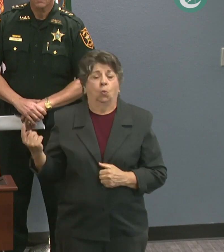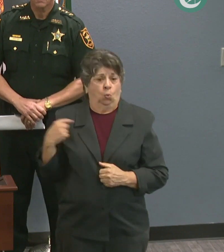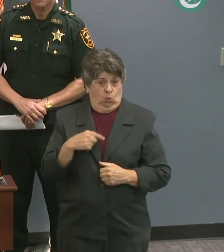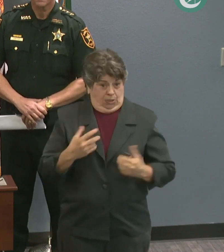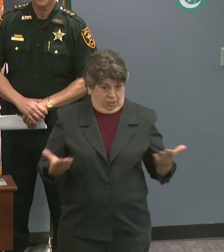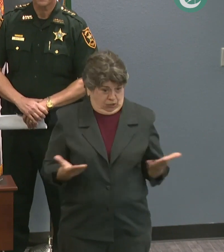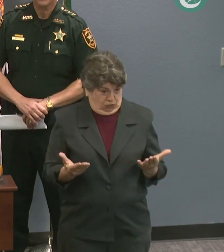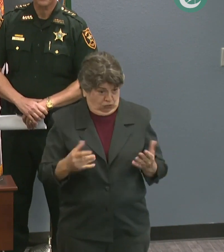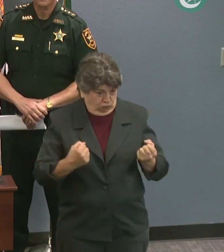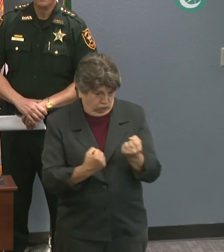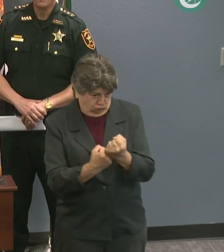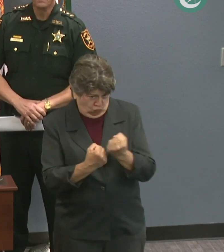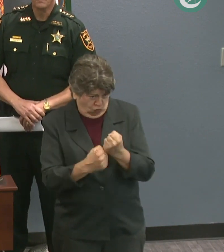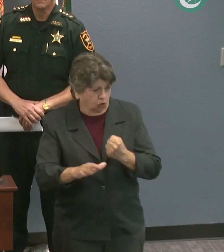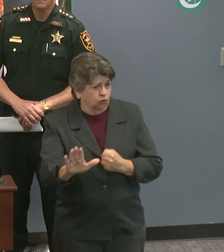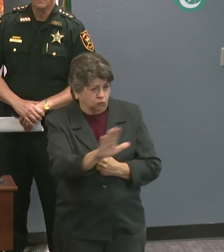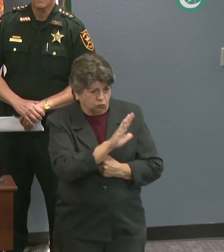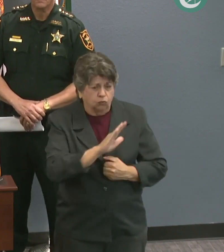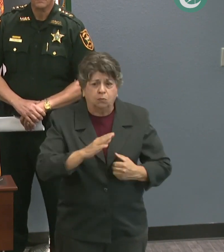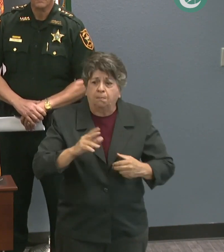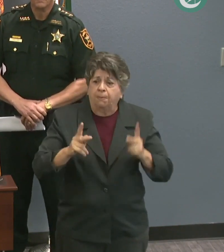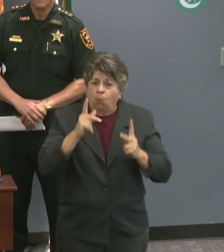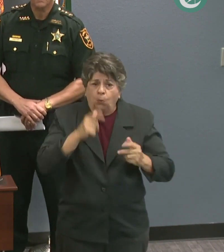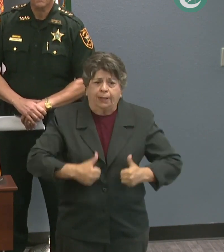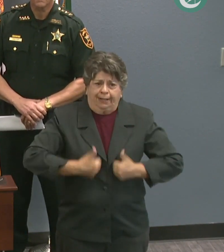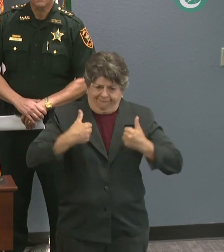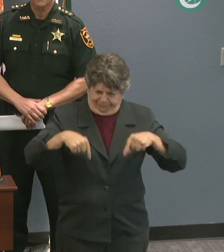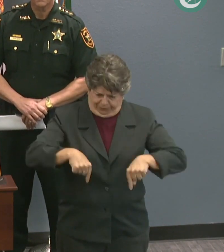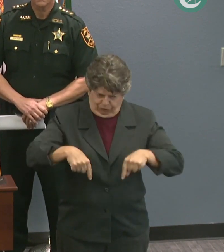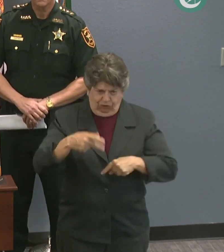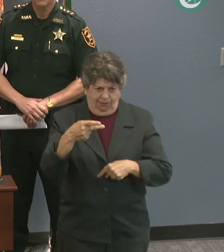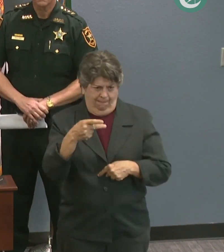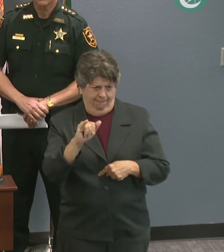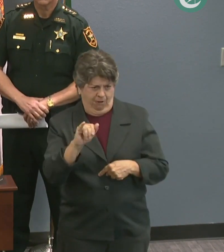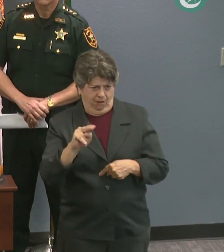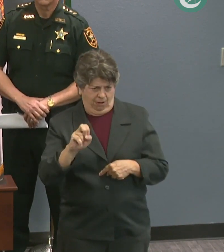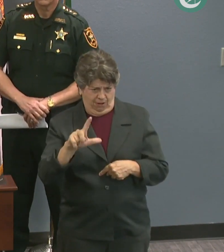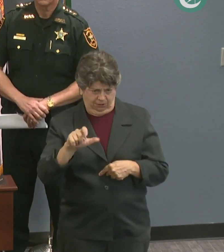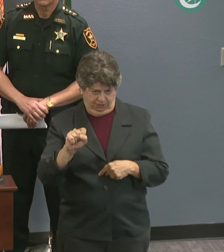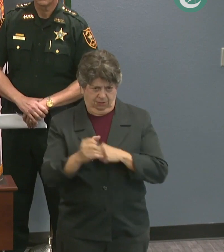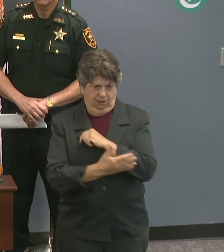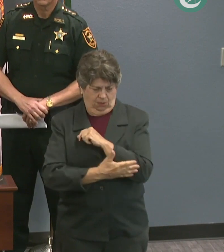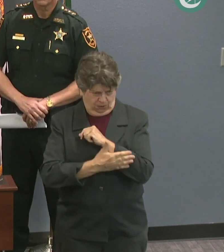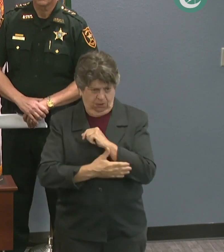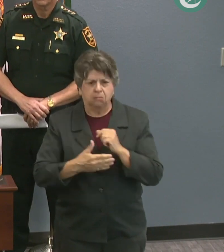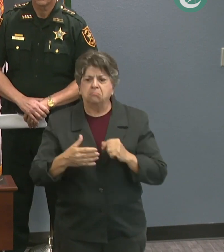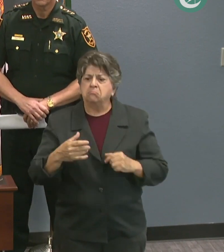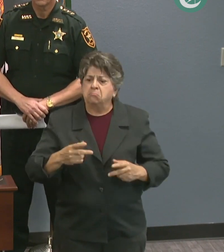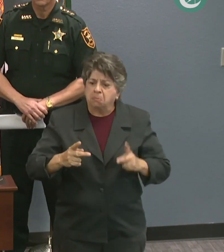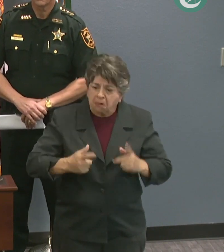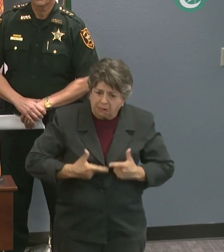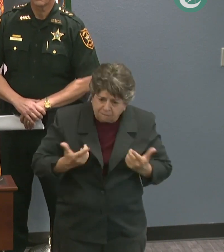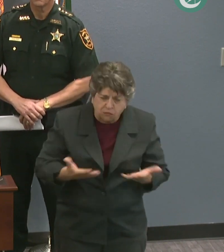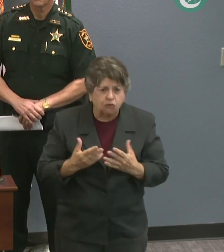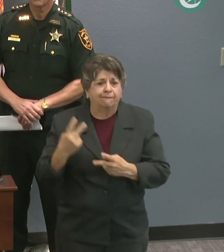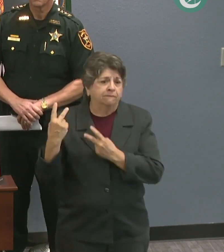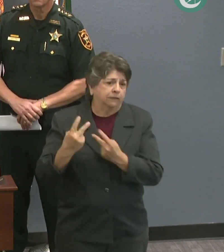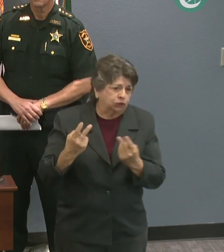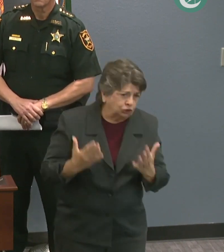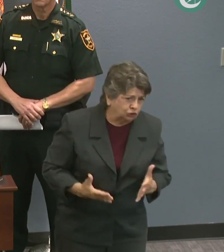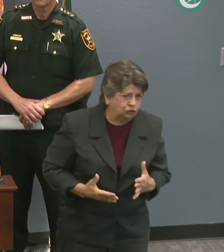to heed this order and to work with us to make sure that all of our 24 cities, our Department of